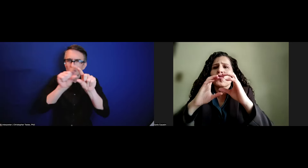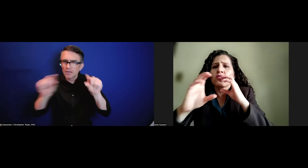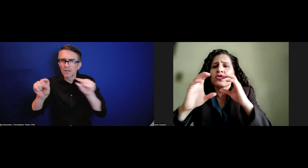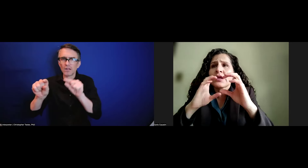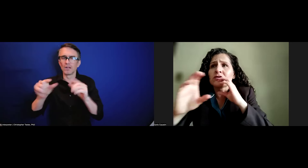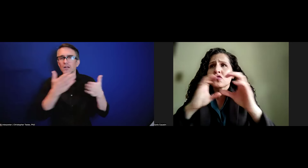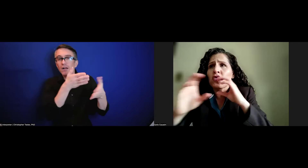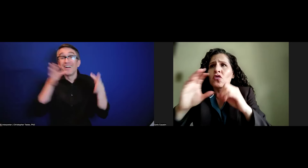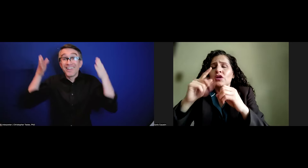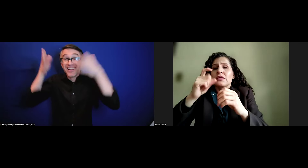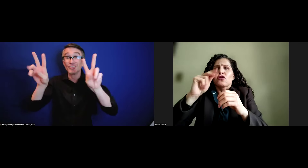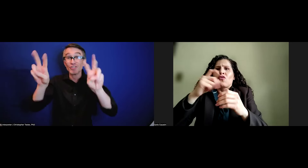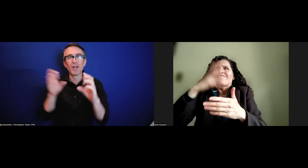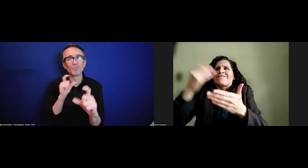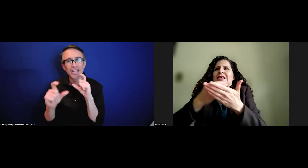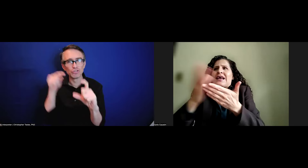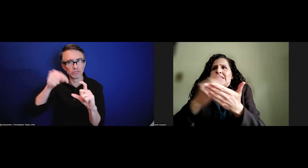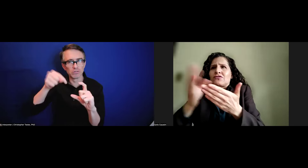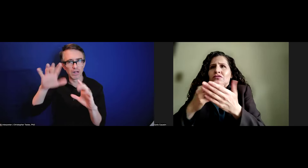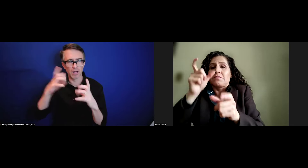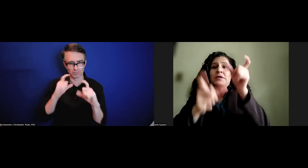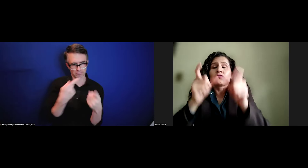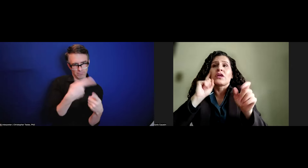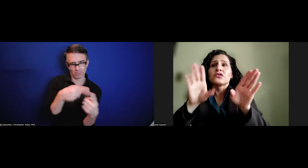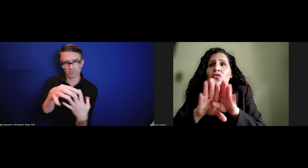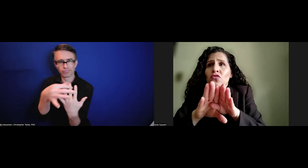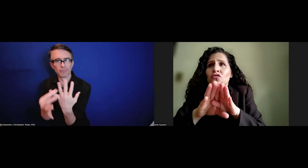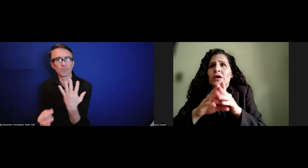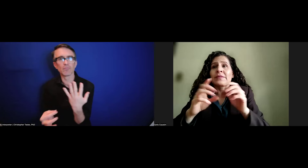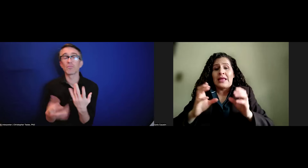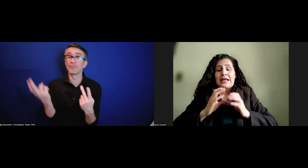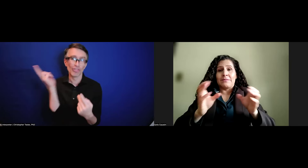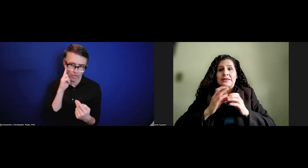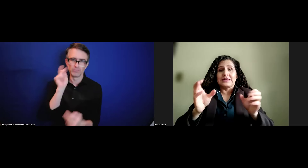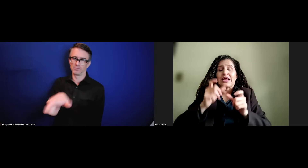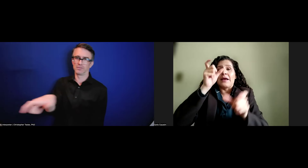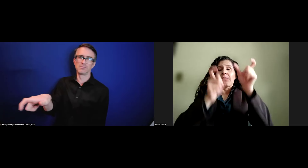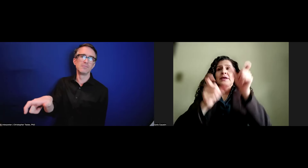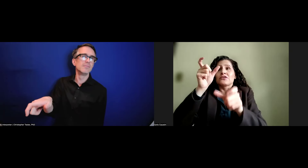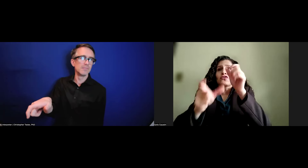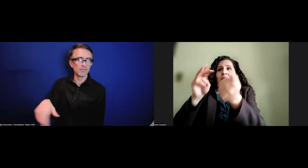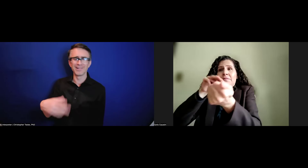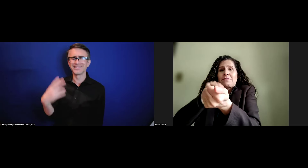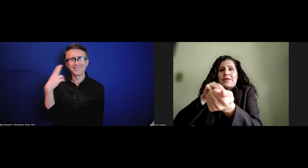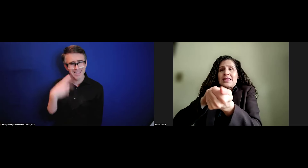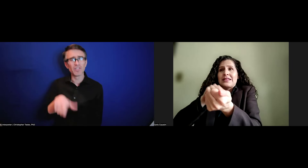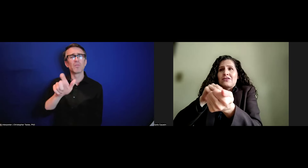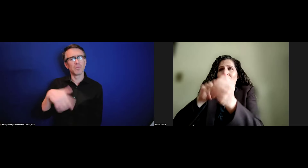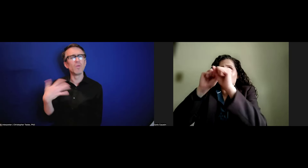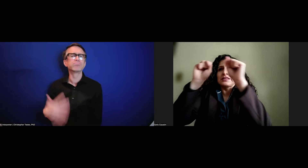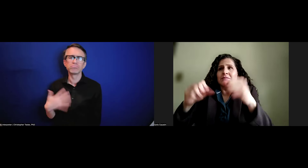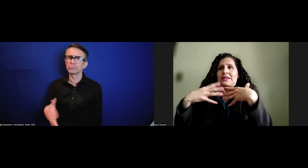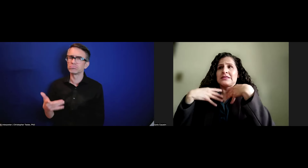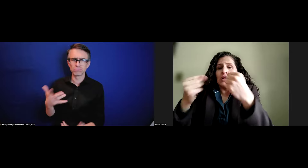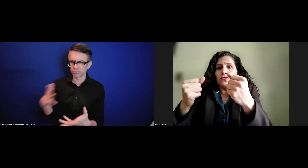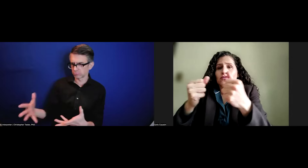llegar Do a mothers este suffer tipo de violence? casos. Por lo Deaf que women nosotros suffer violence. Can't necesitamos they file complaints? algún I tipo don't de know. There are no programa, methods, protocols, financiación para